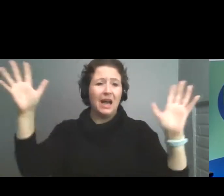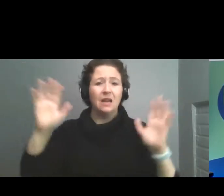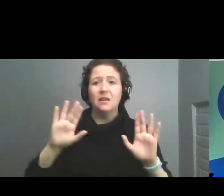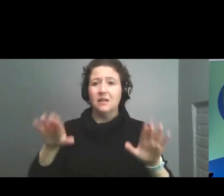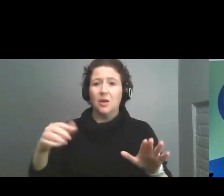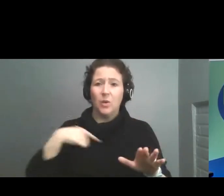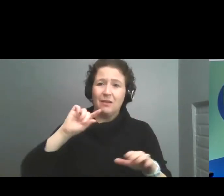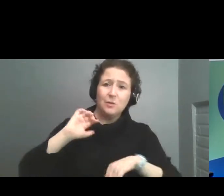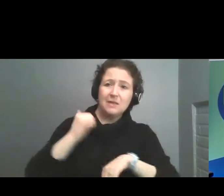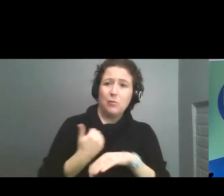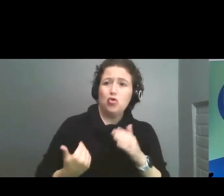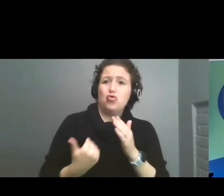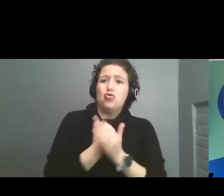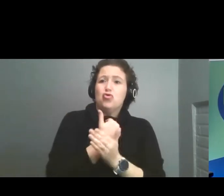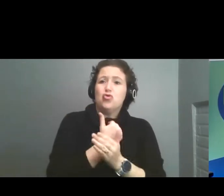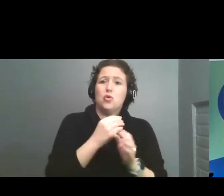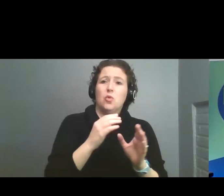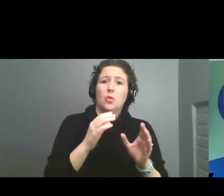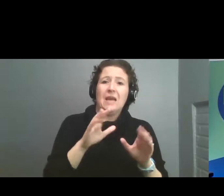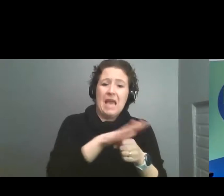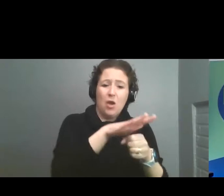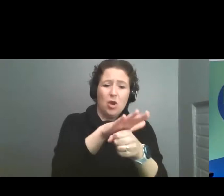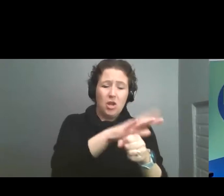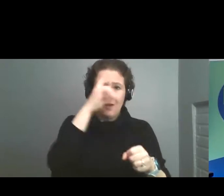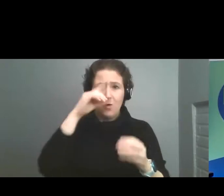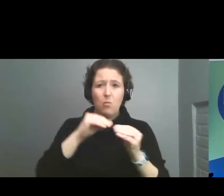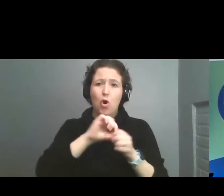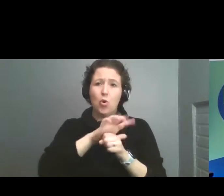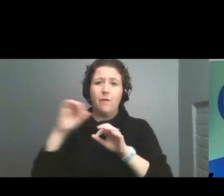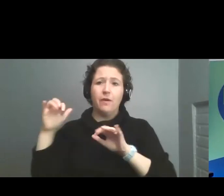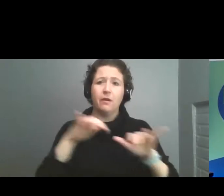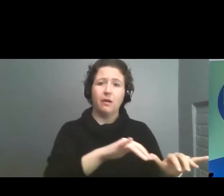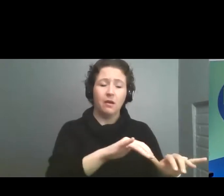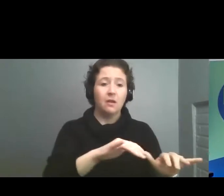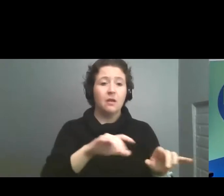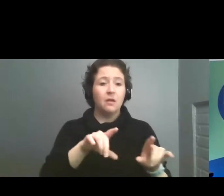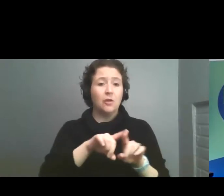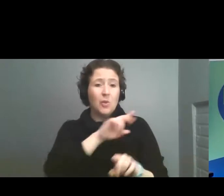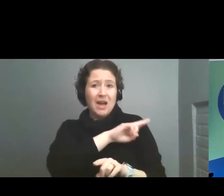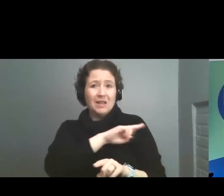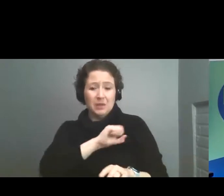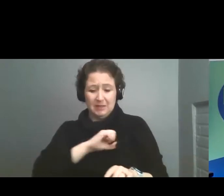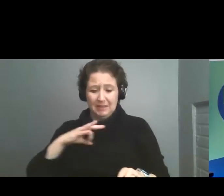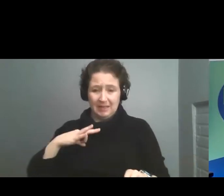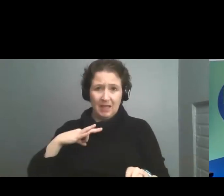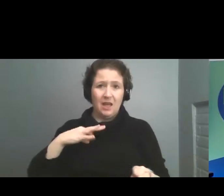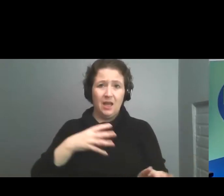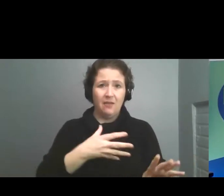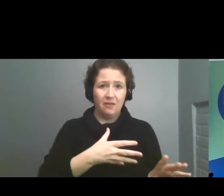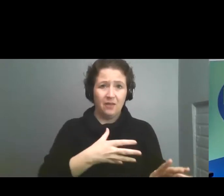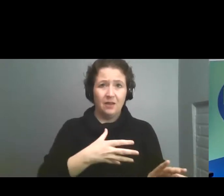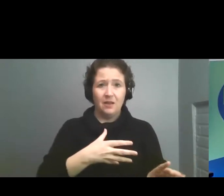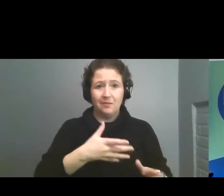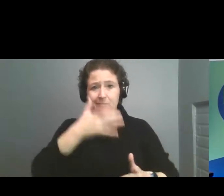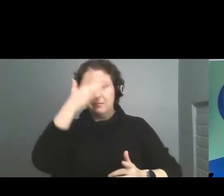new wards for the influx of COVID patients. At the same time, hospital staff have been sidelined by illness